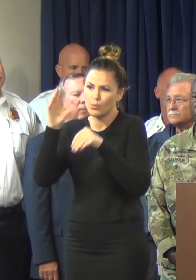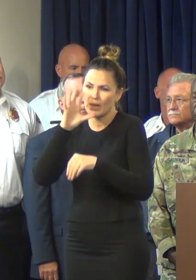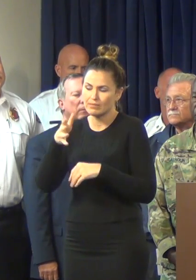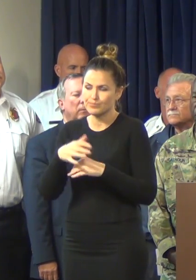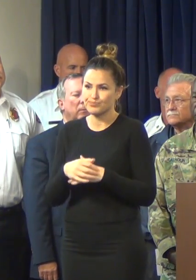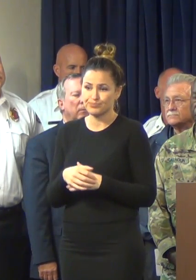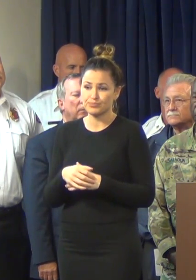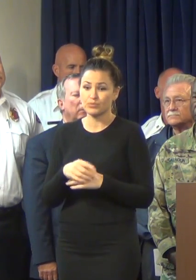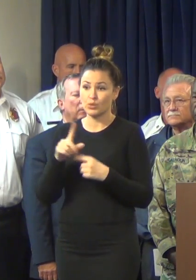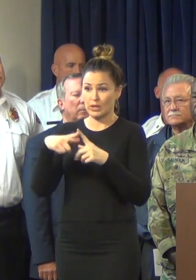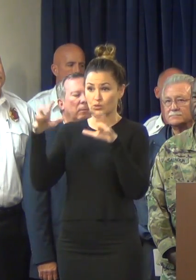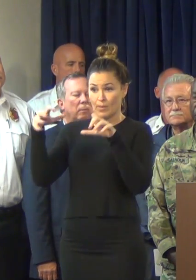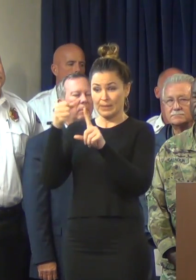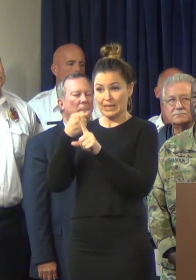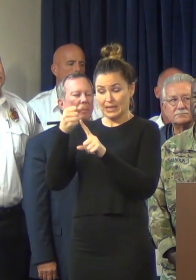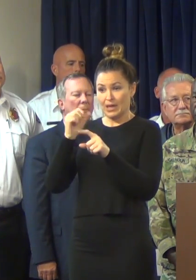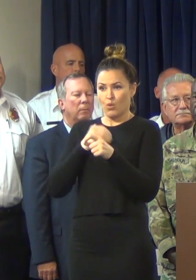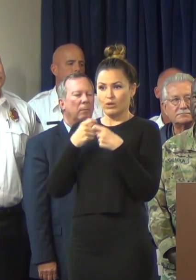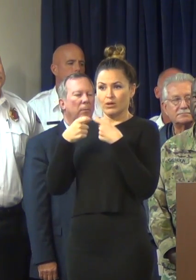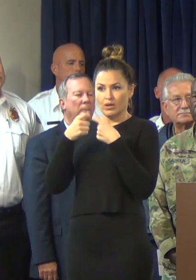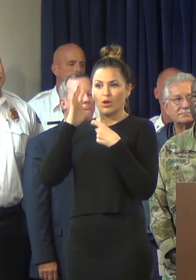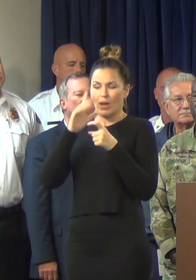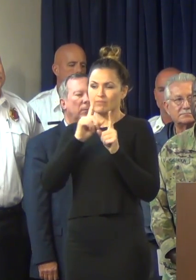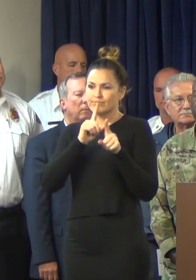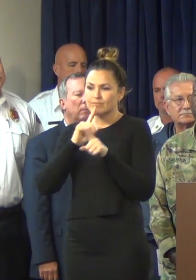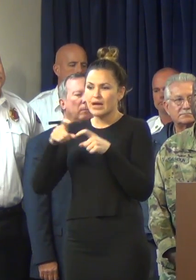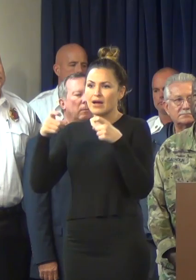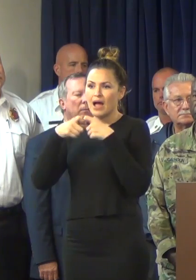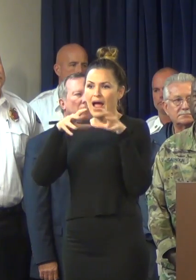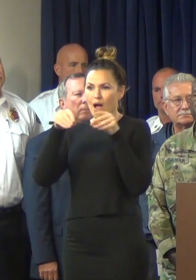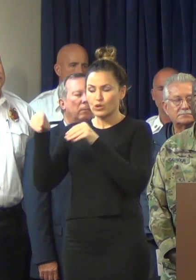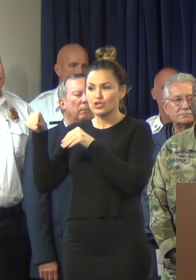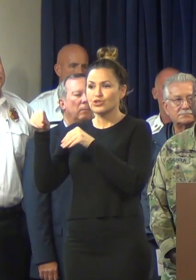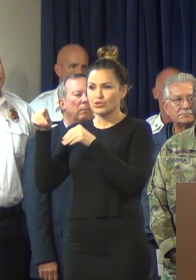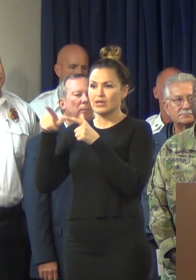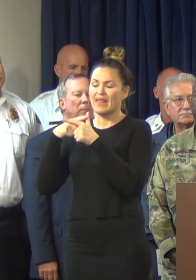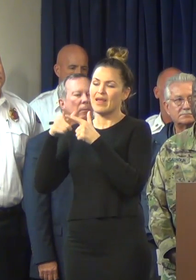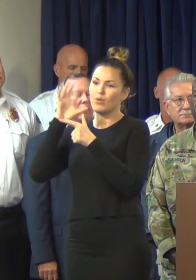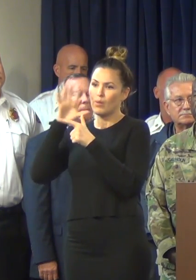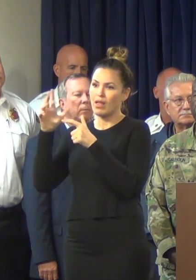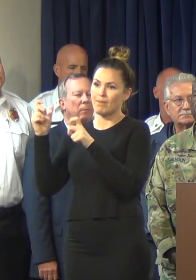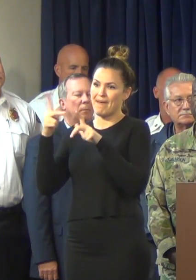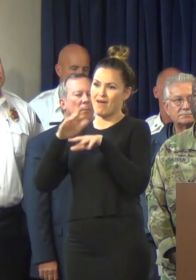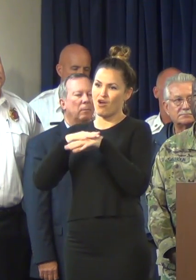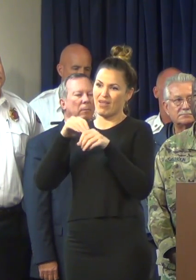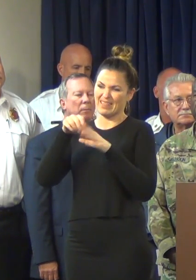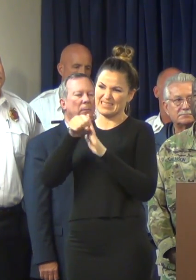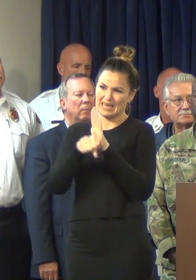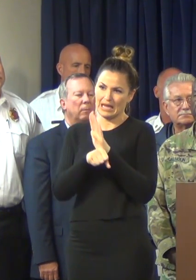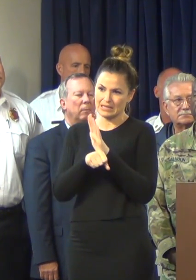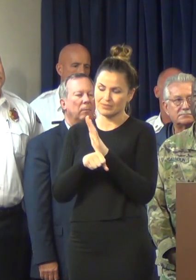Once the storm hits, our utilities will also start reporting outage and restoral information to the state.